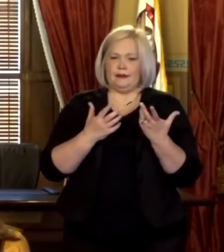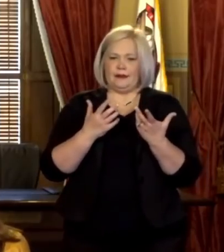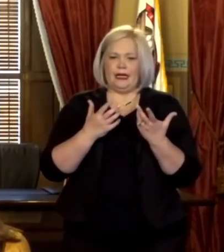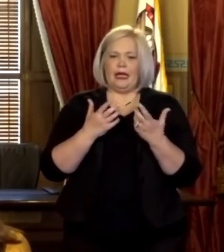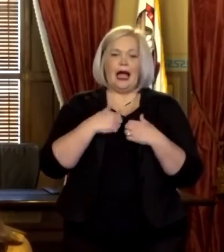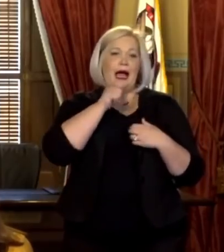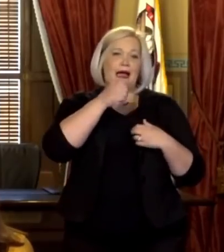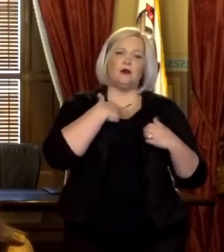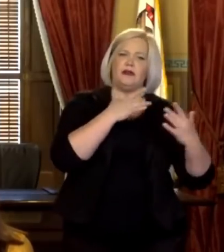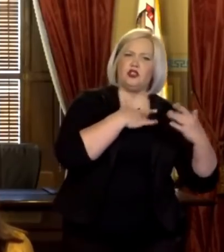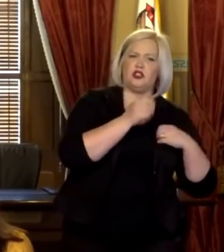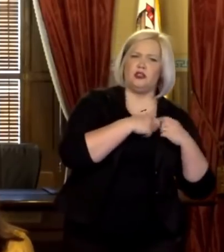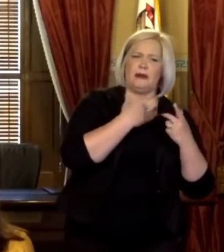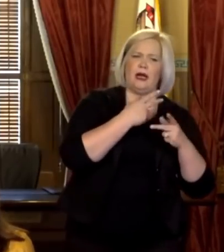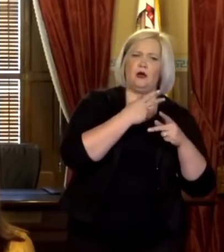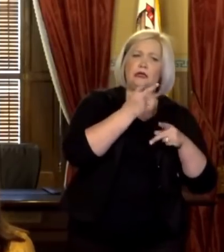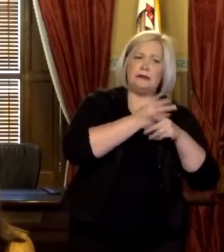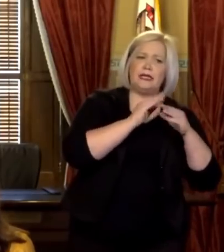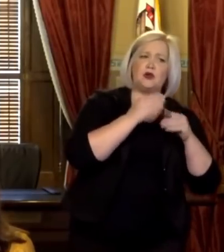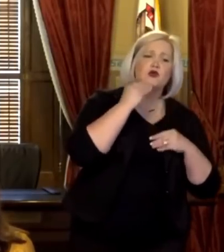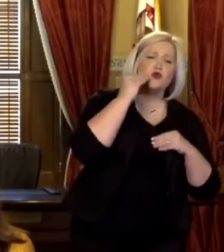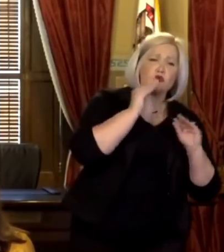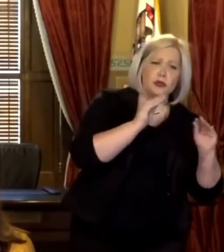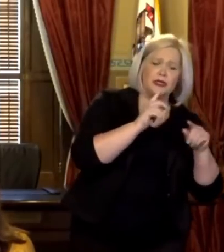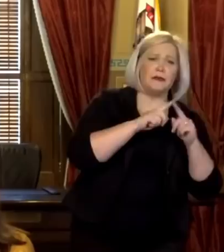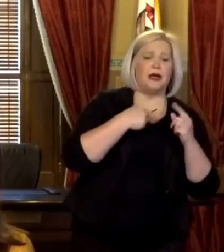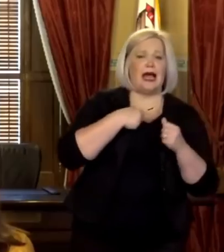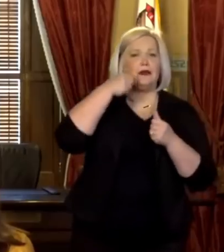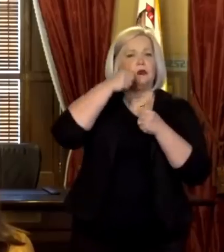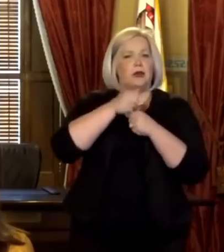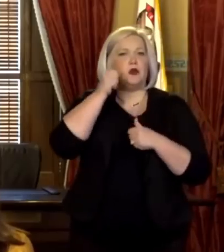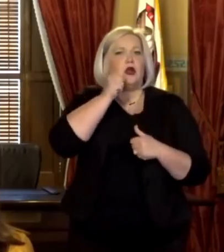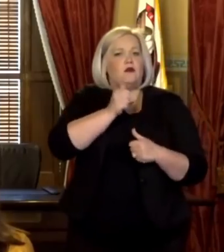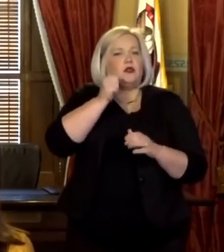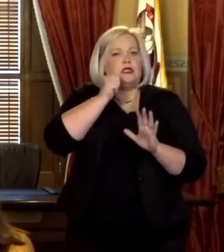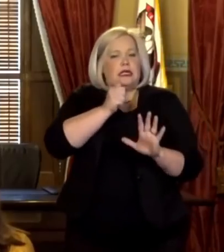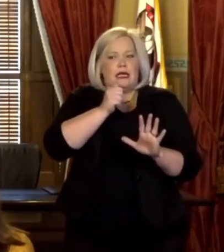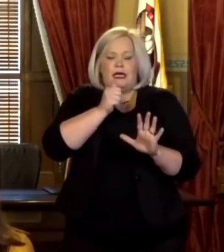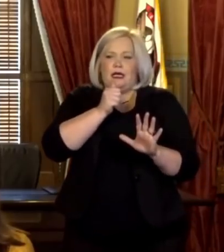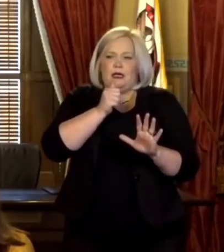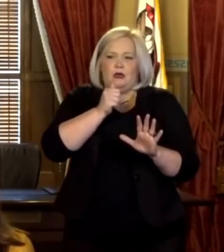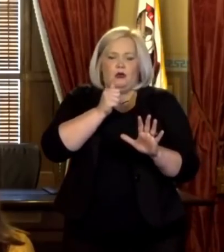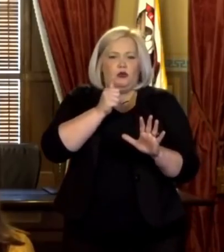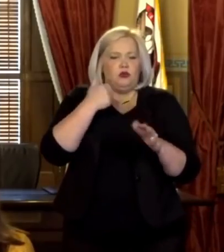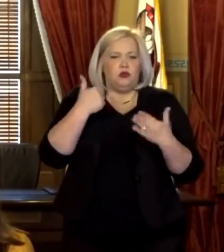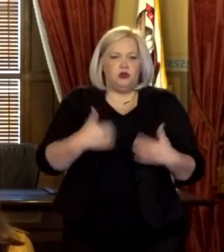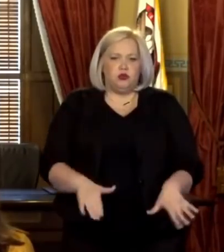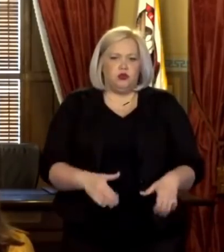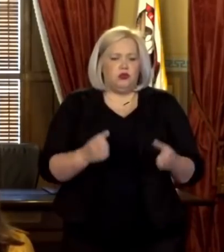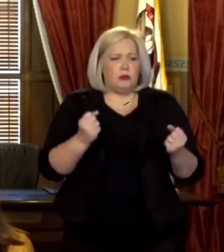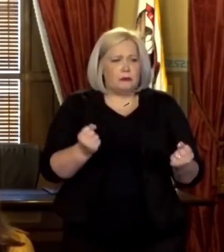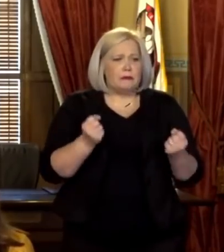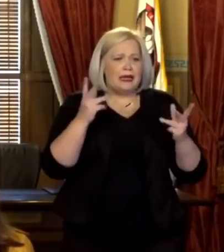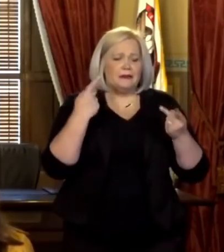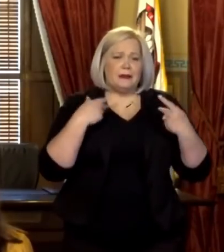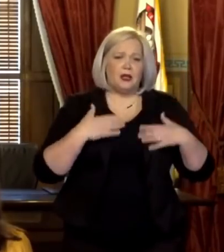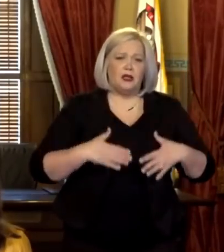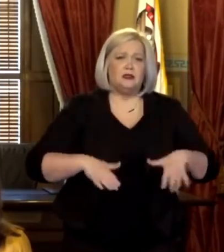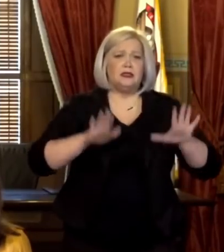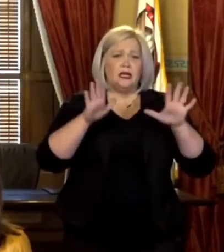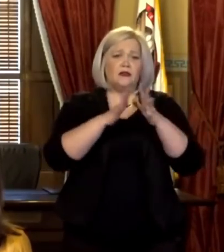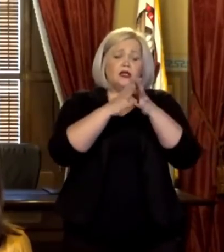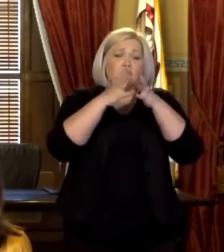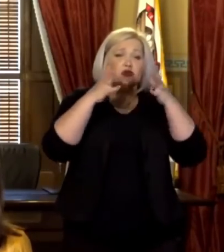keep a roof over their heads. And so I am reminded every day how great the sacrifices that so many people are making right